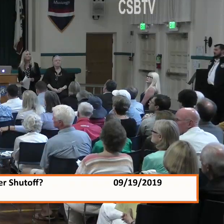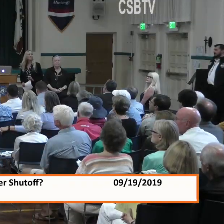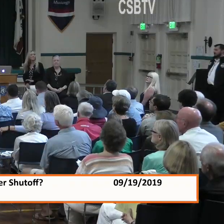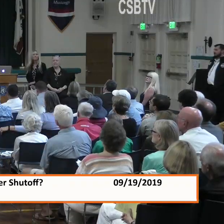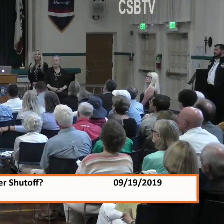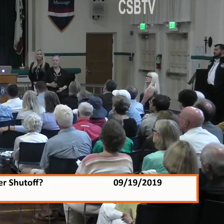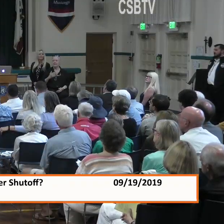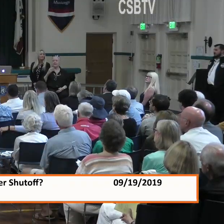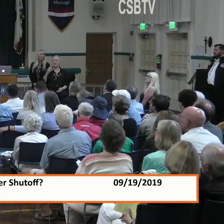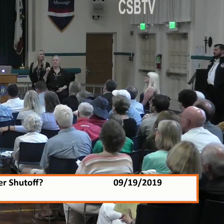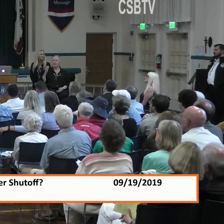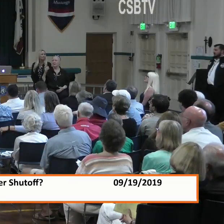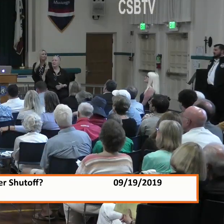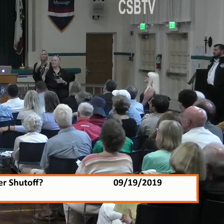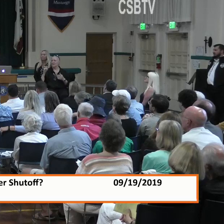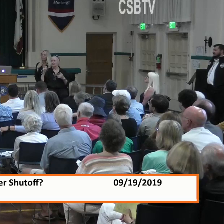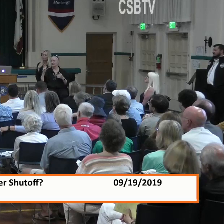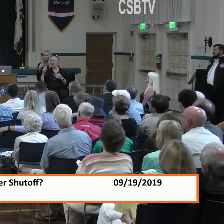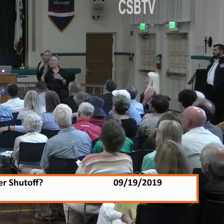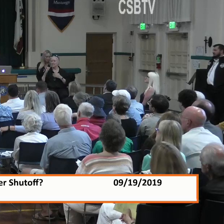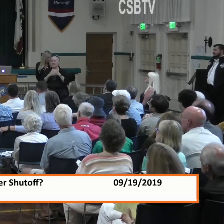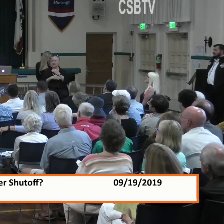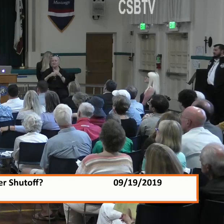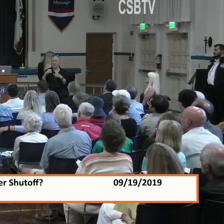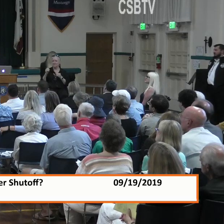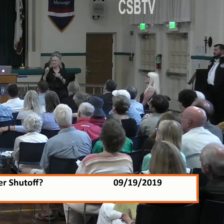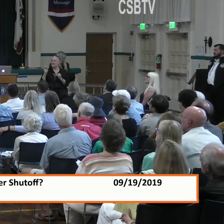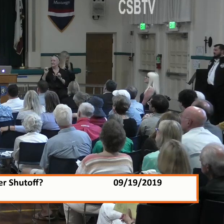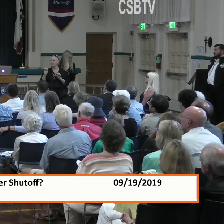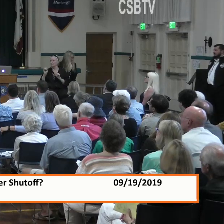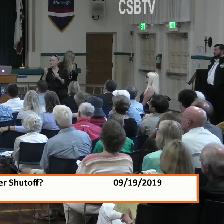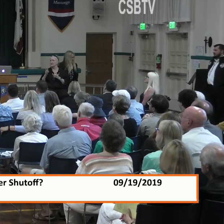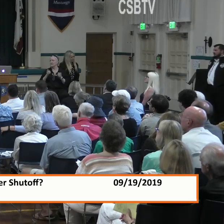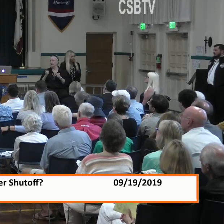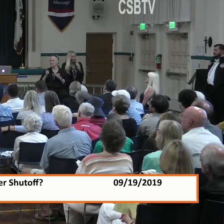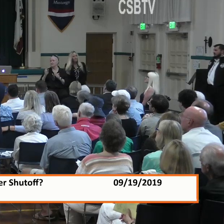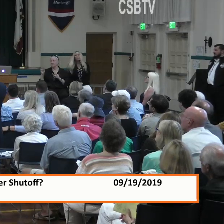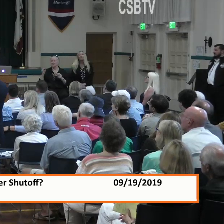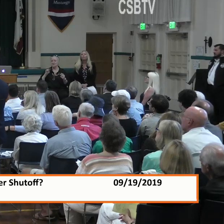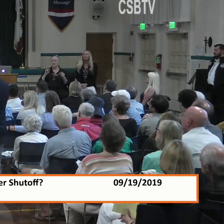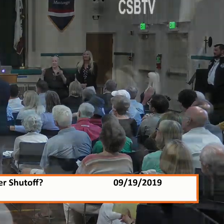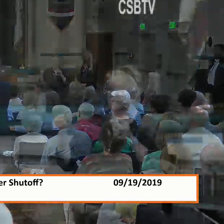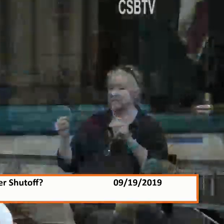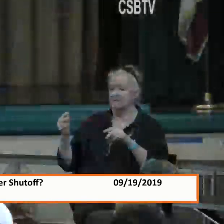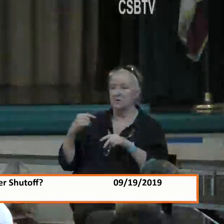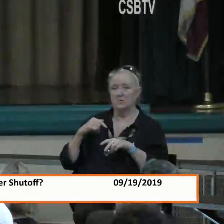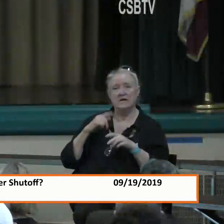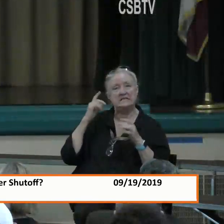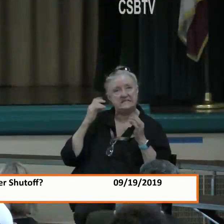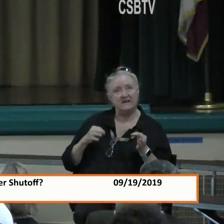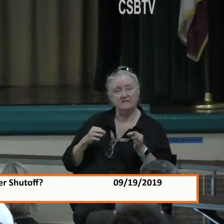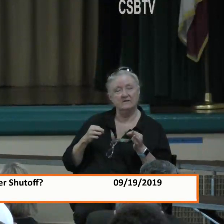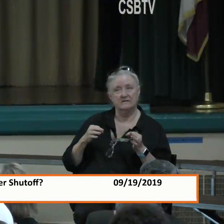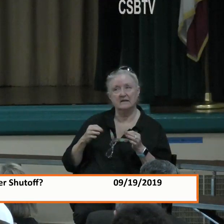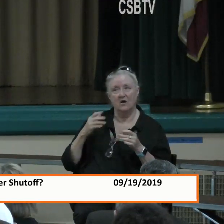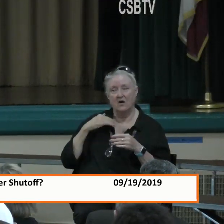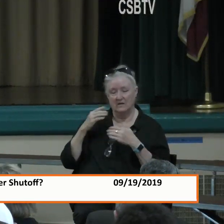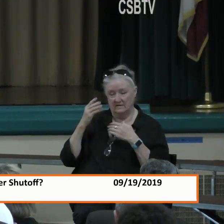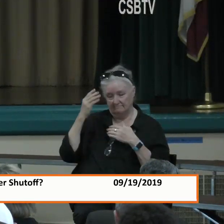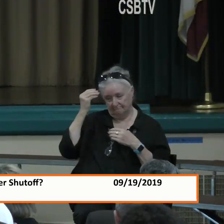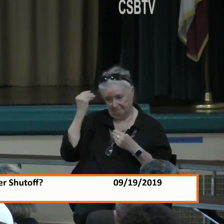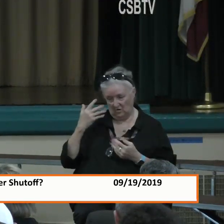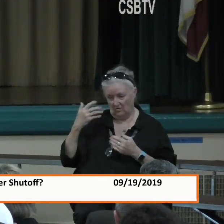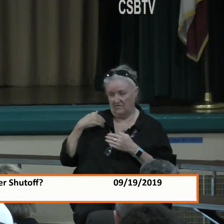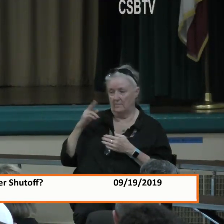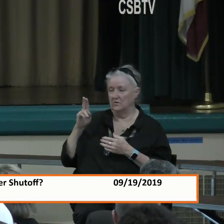Thank you, Rondi. And from the Santa Barbara County's Office of Emergency Management's perspective, we definitely, upon notification from the